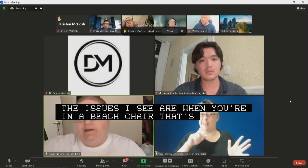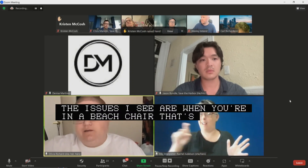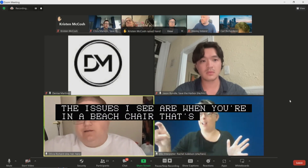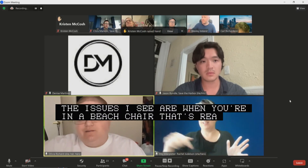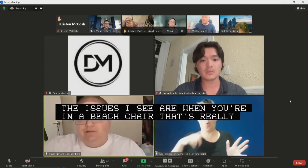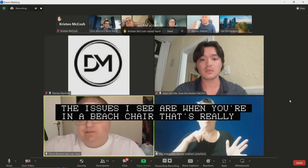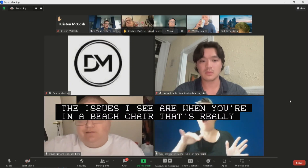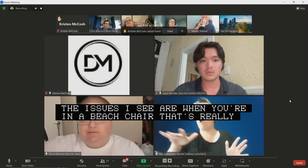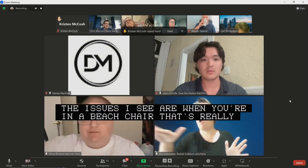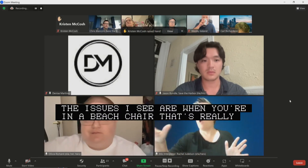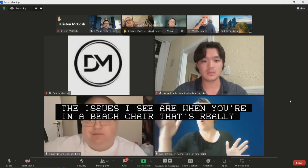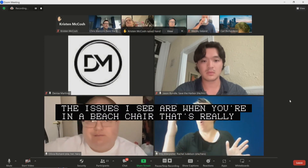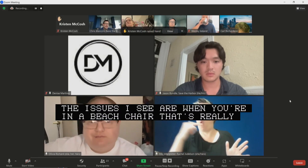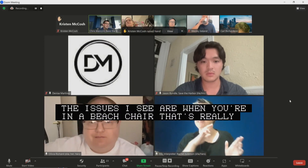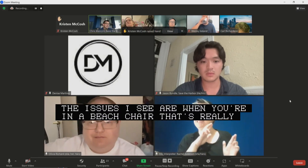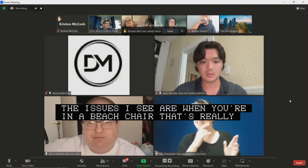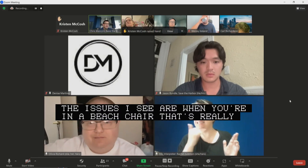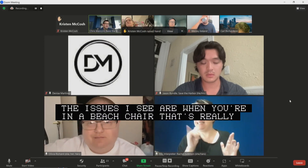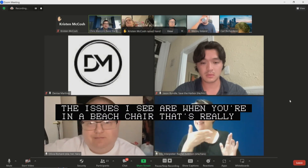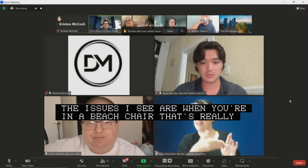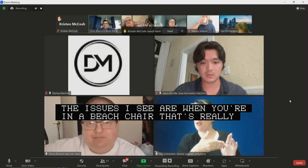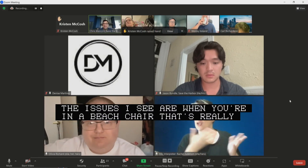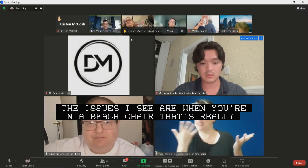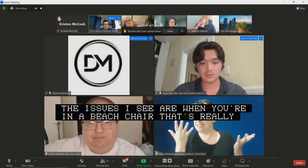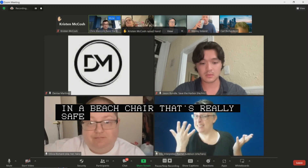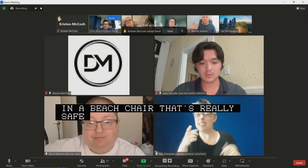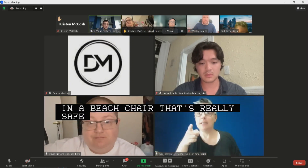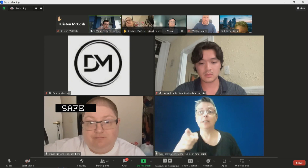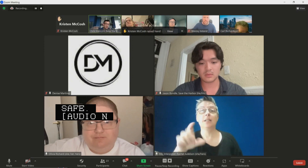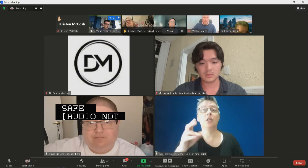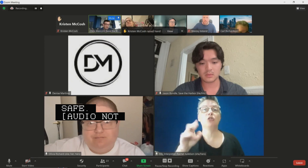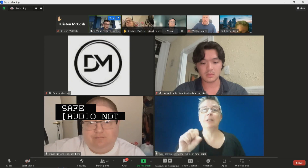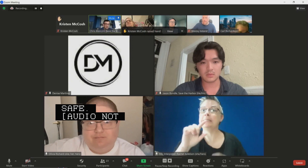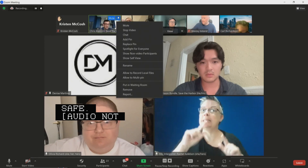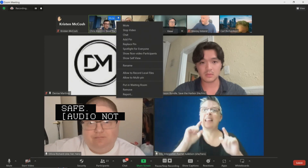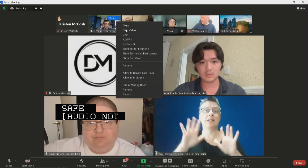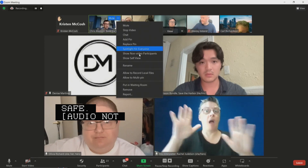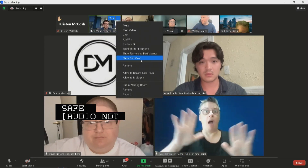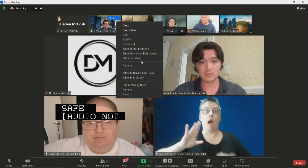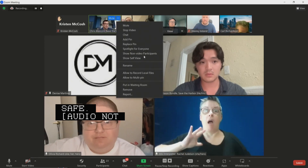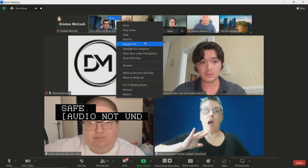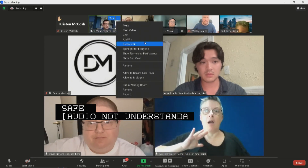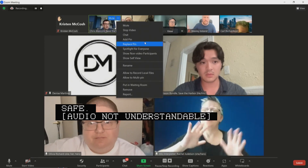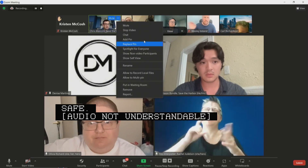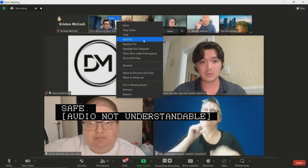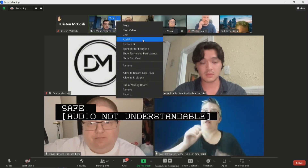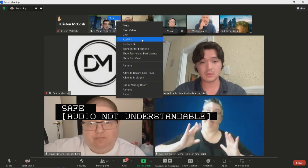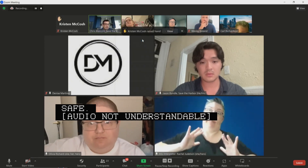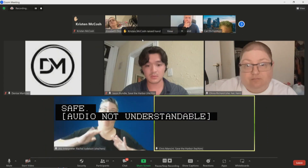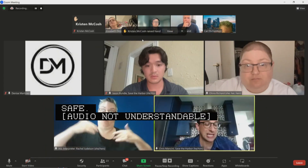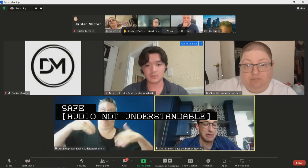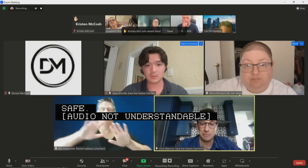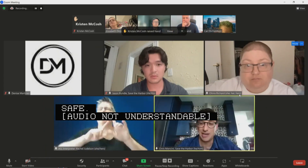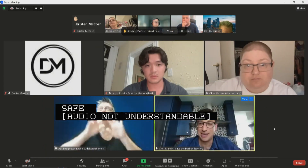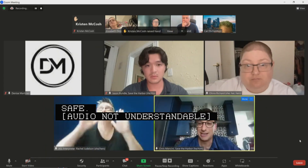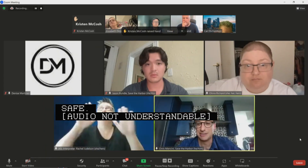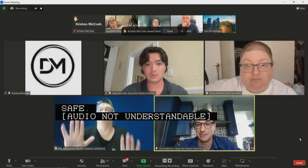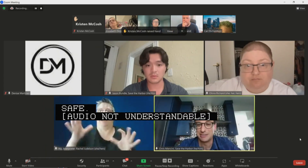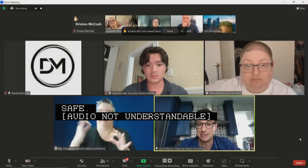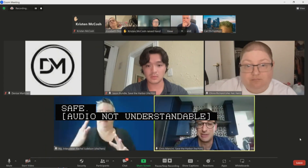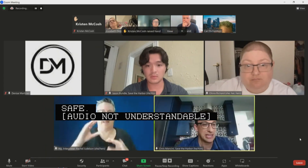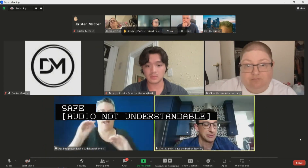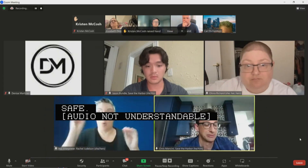away. That is fantastic to, not good to hear, but that's really good feedback that hasn't come up yet,